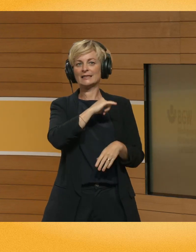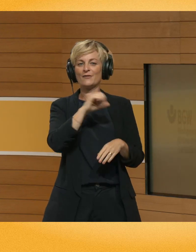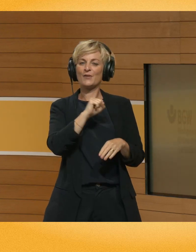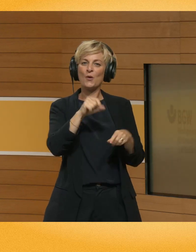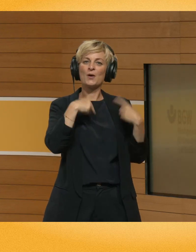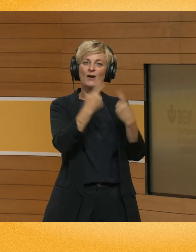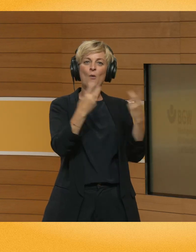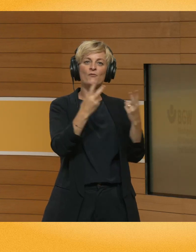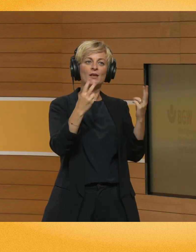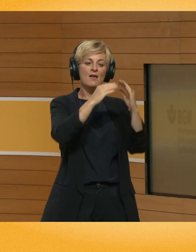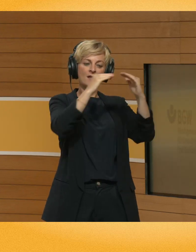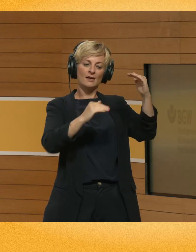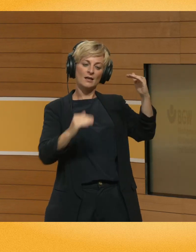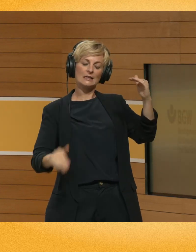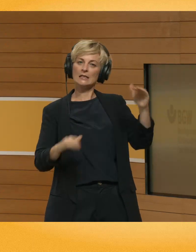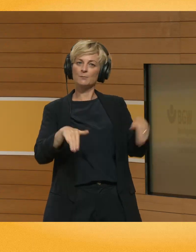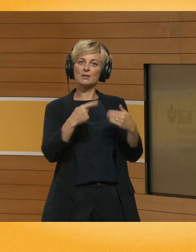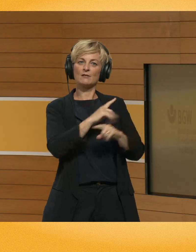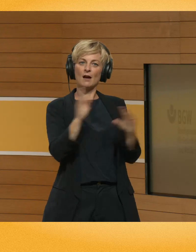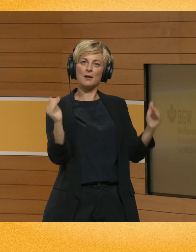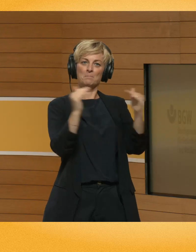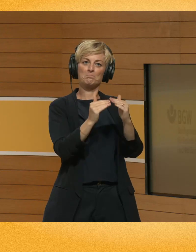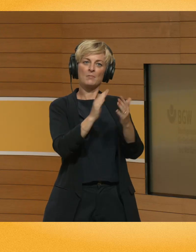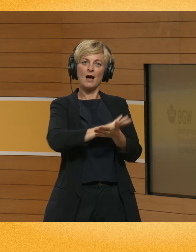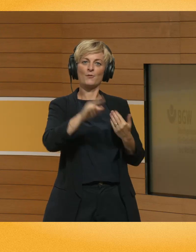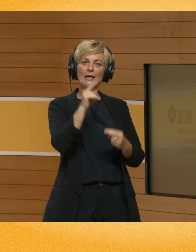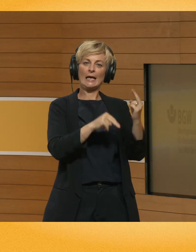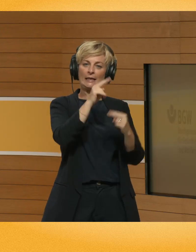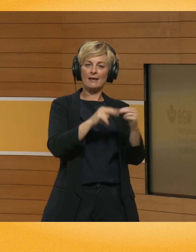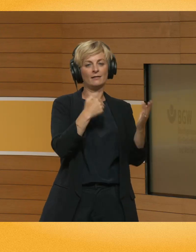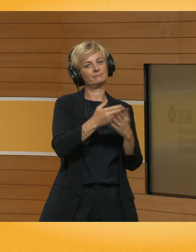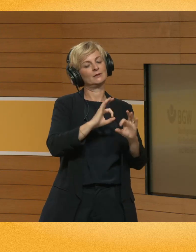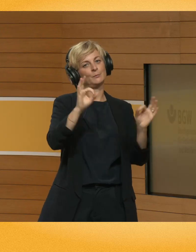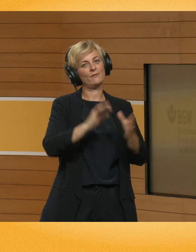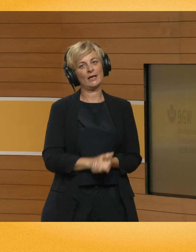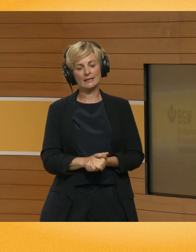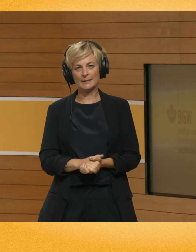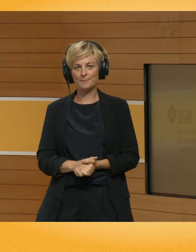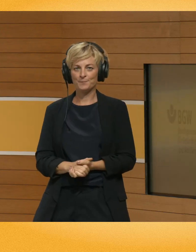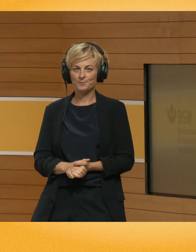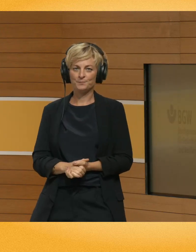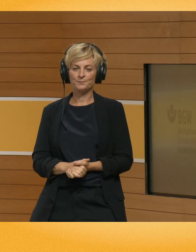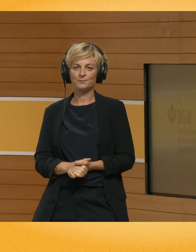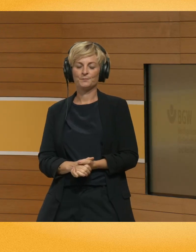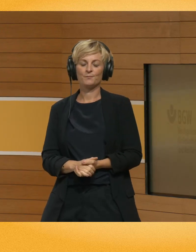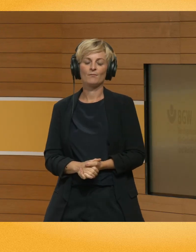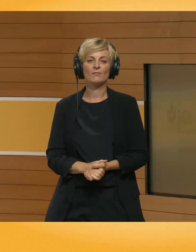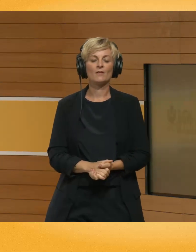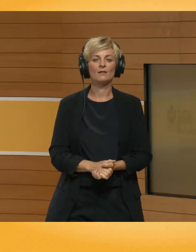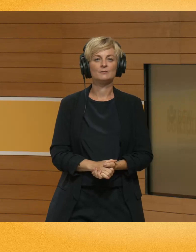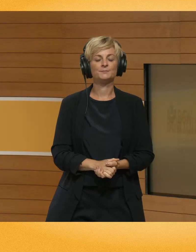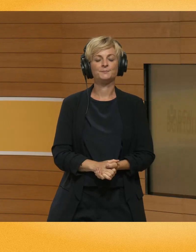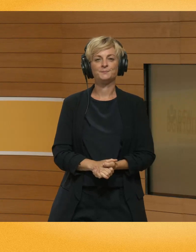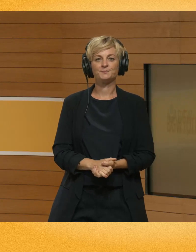other, and that's it fits perfect. We also have elements like we have a guided tour around the